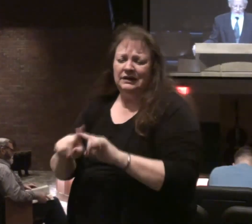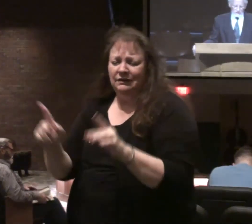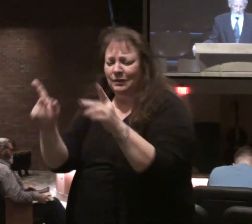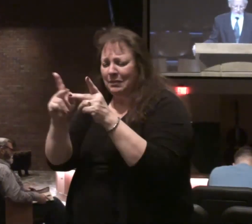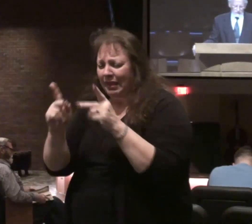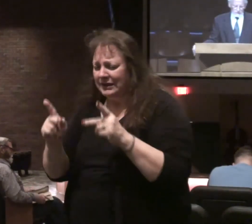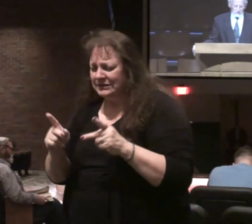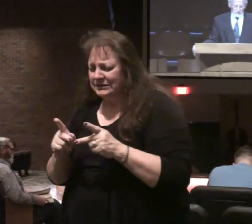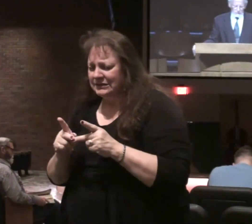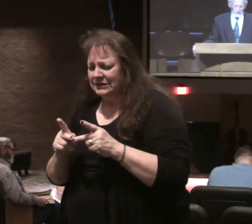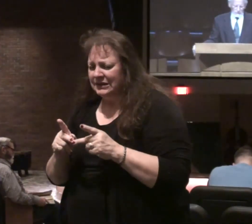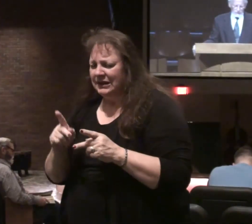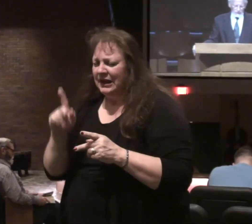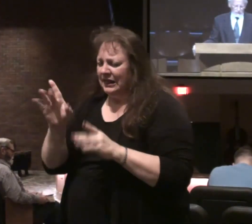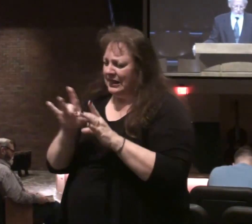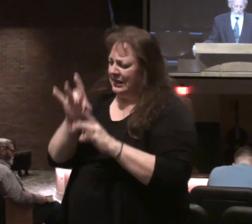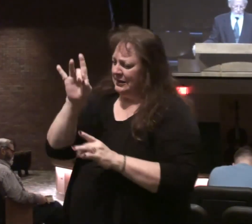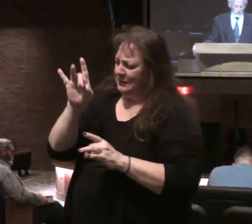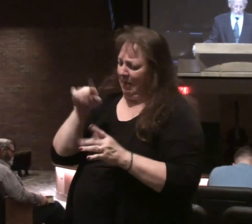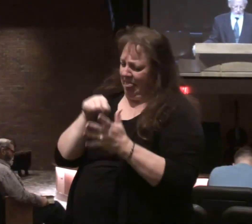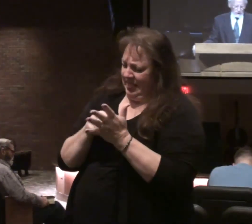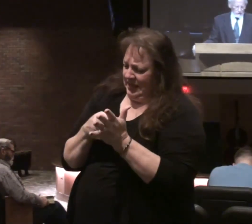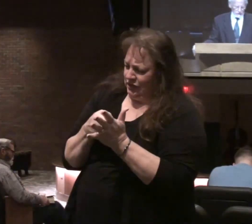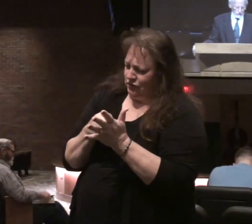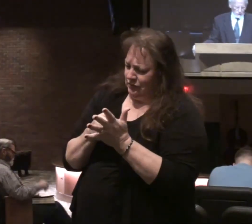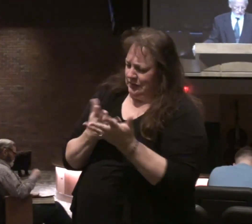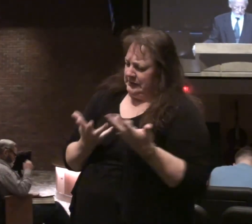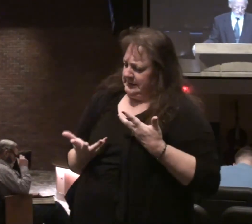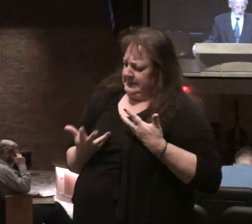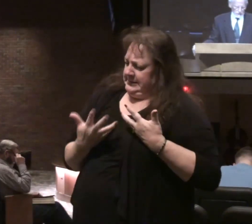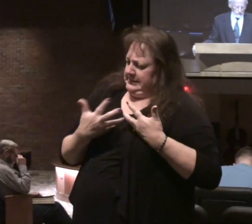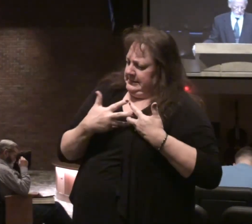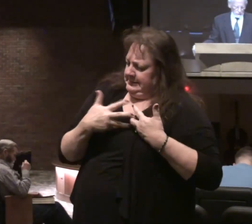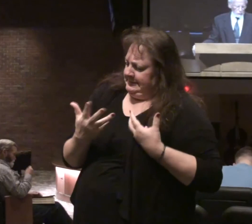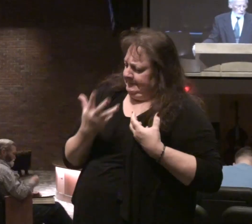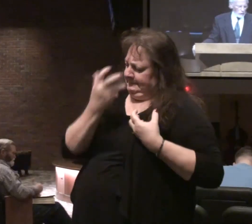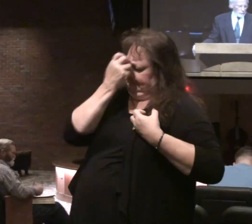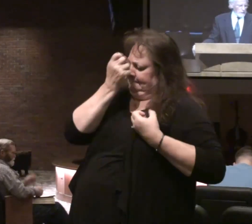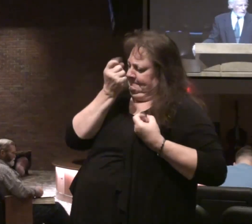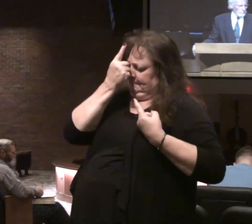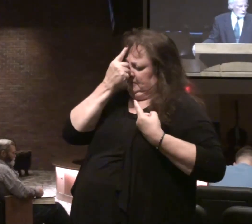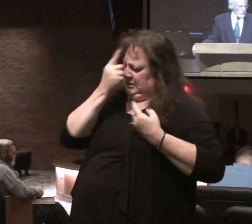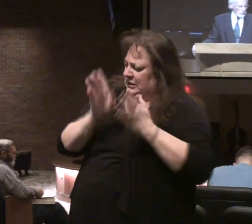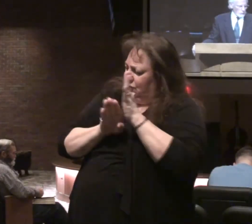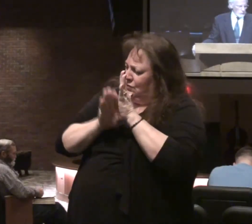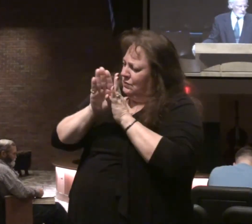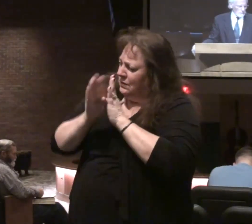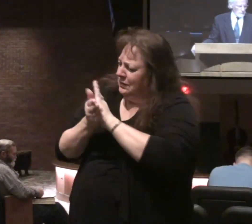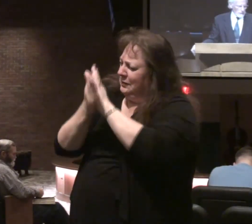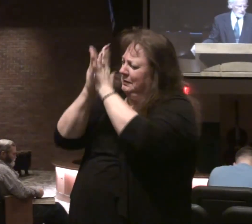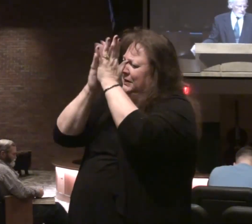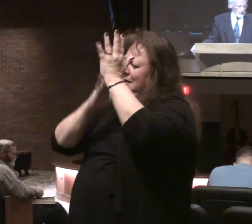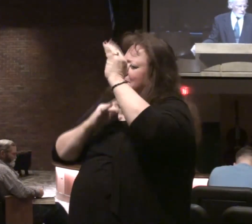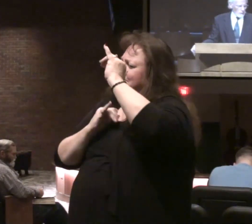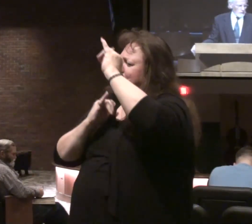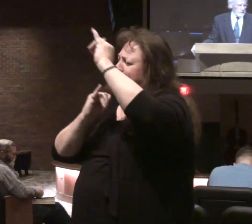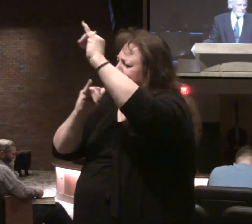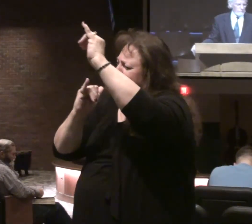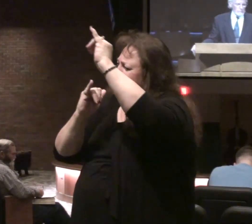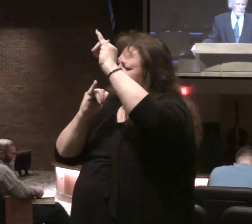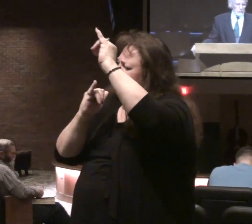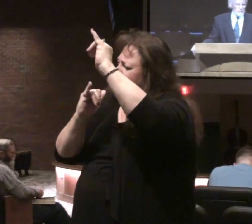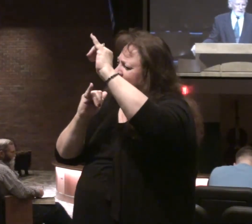settings. Lord, may the Spirit take this truth and carry it to hearts. May we grow, become more mature. May